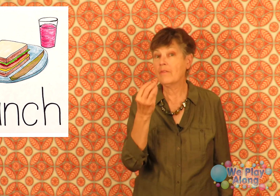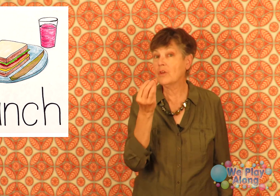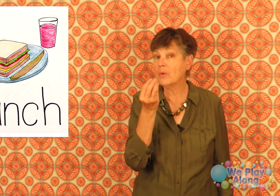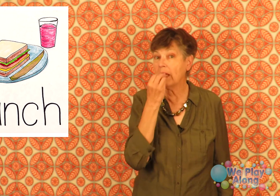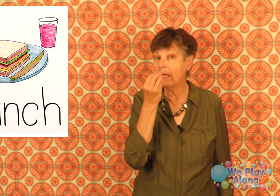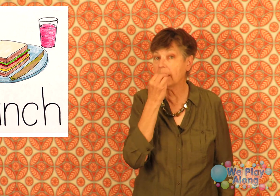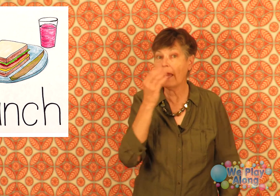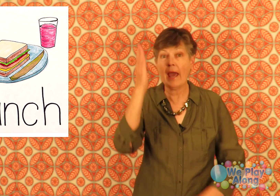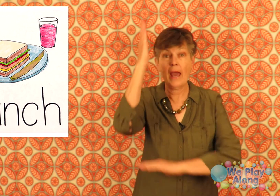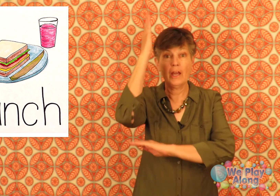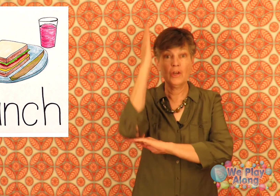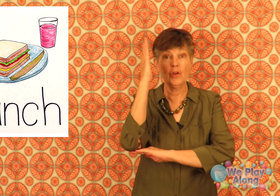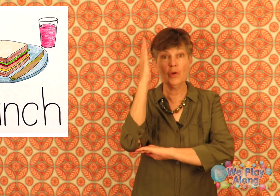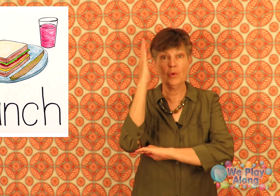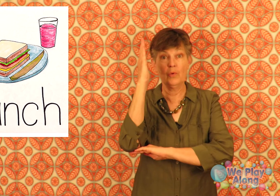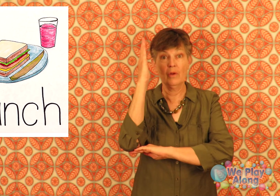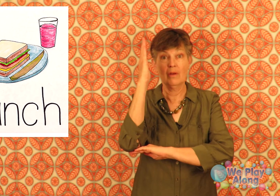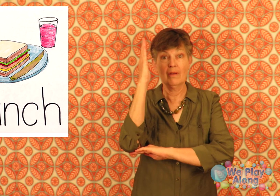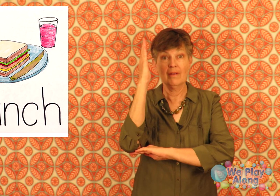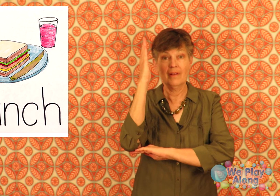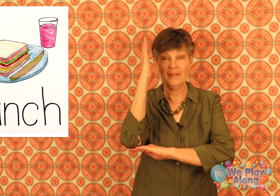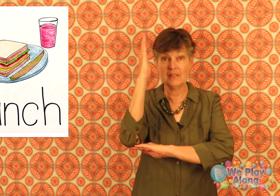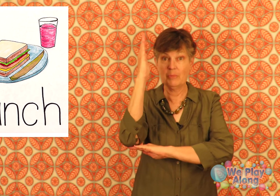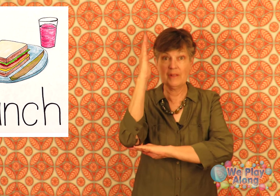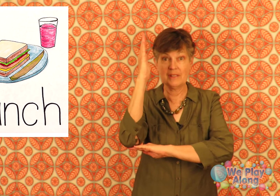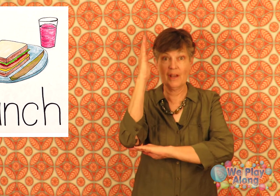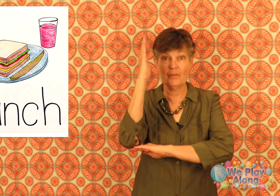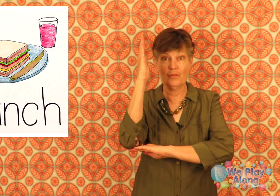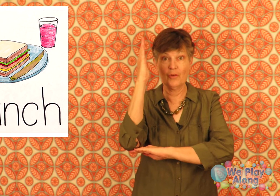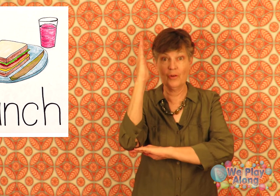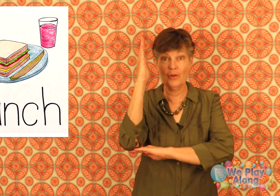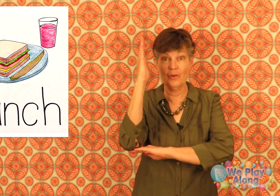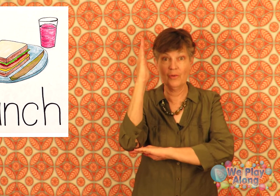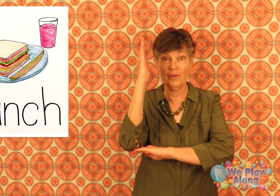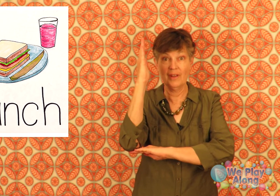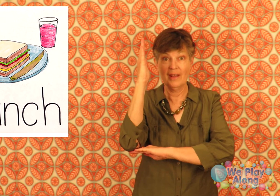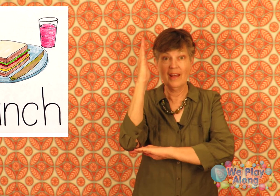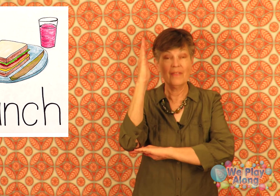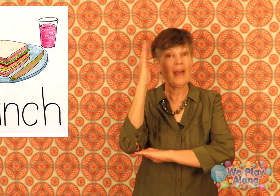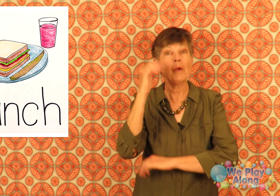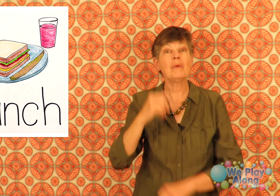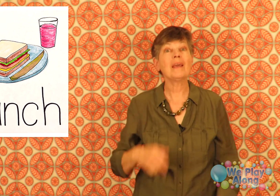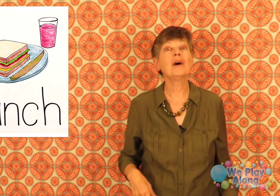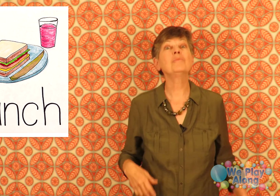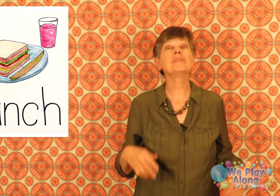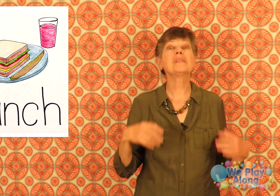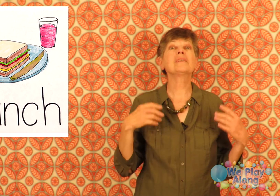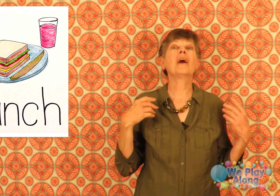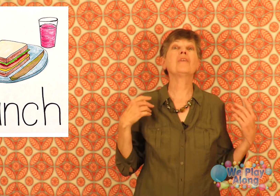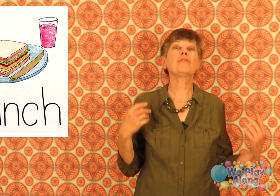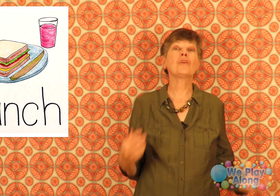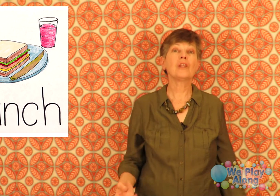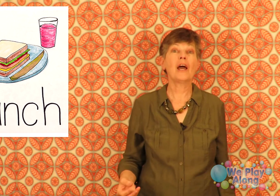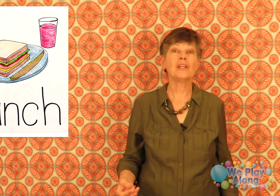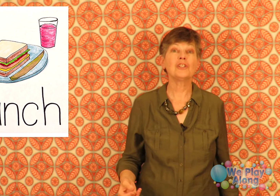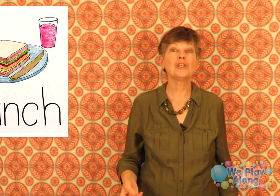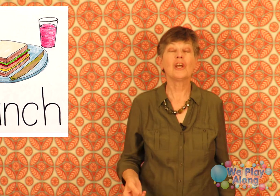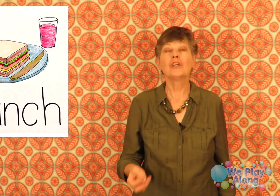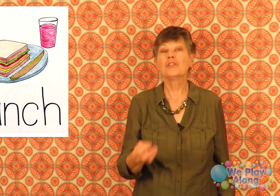you eat at noon, this would be the sign for noon, that becomes the sign for lunch. So